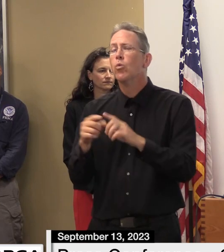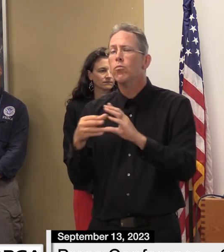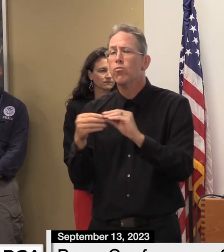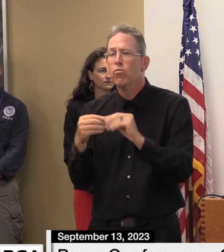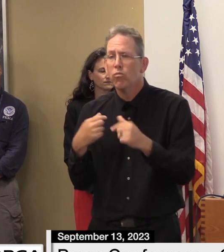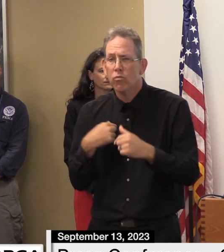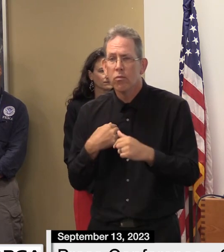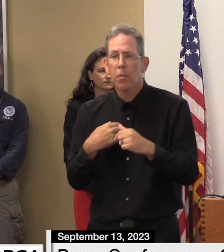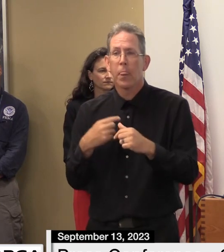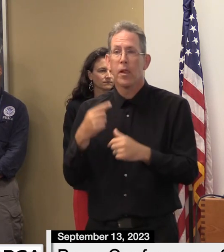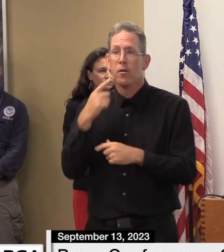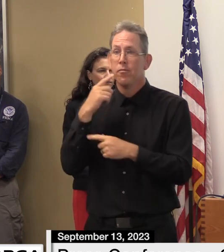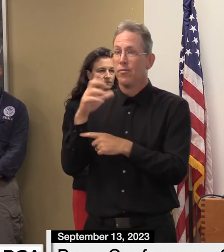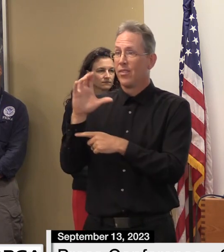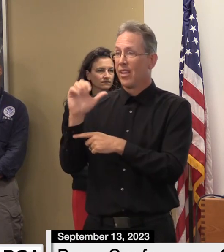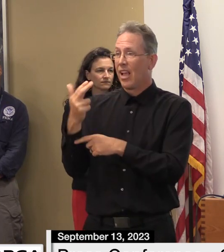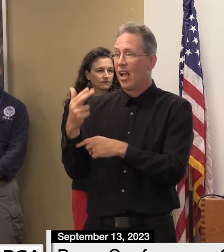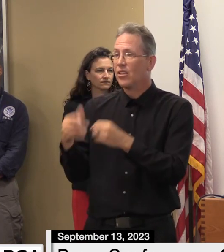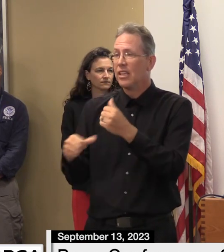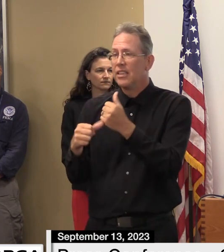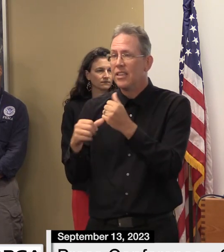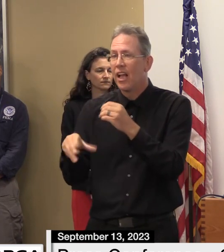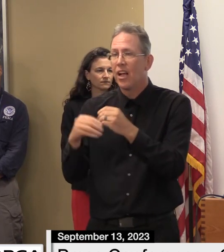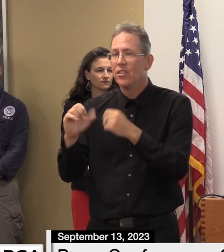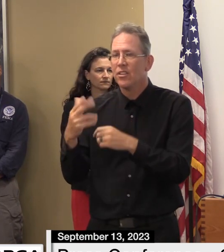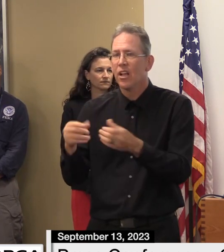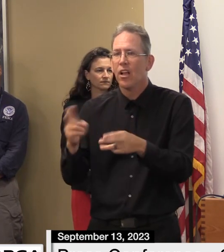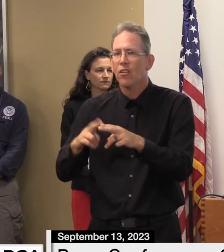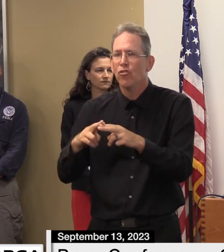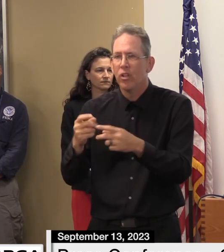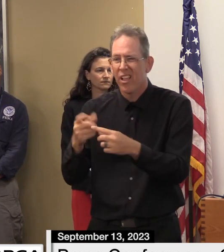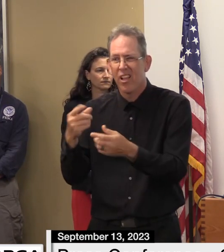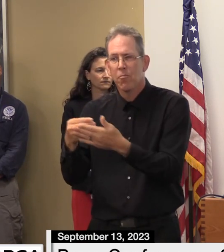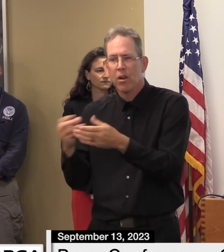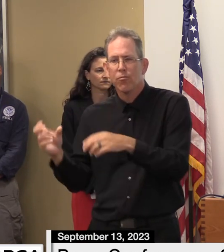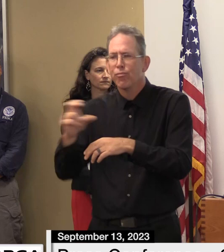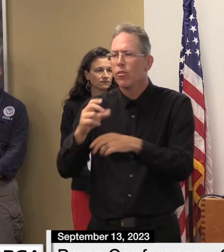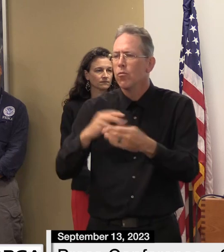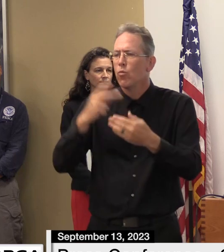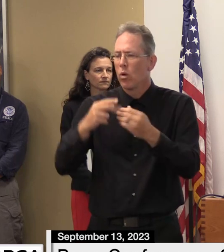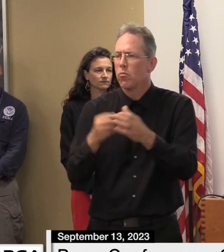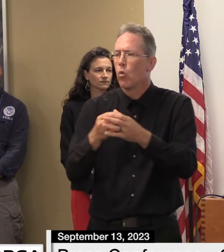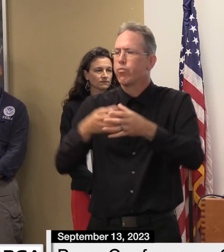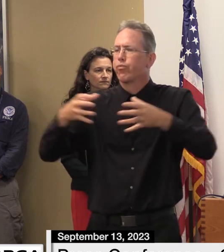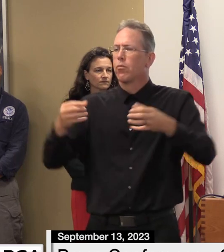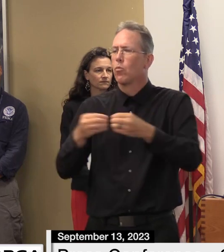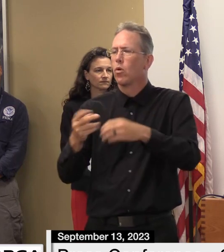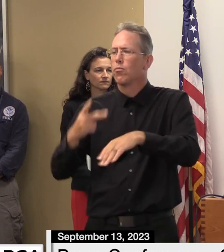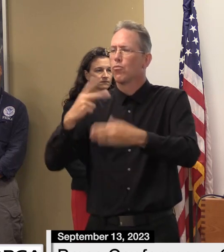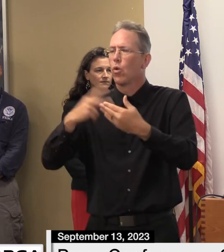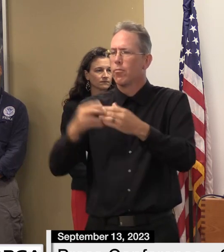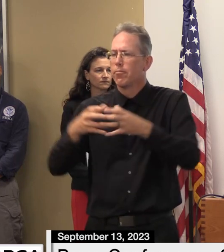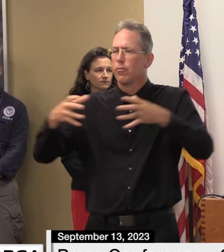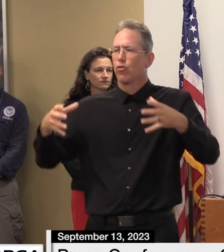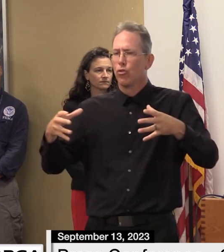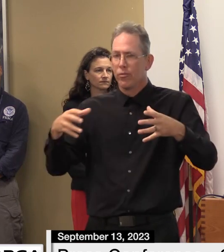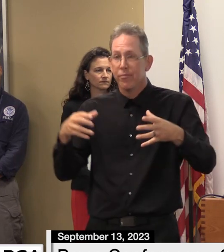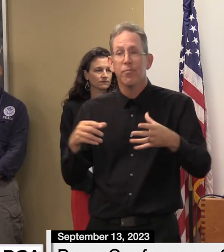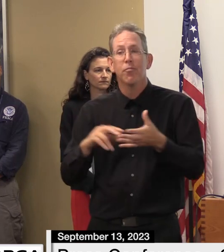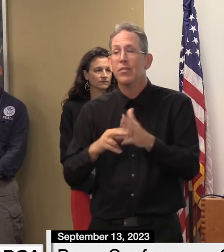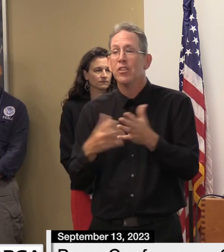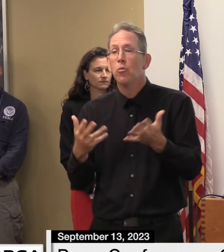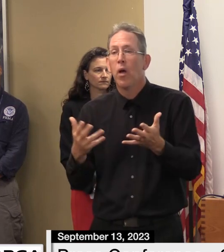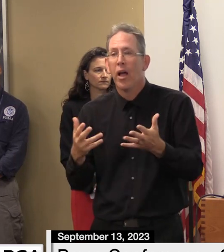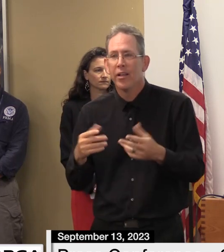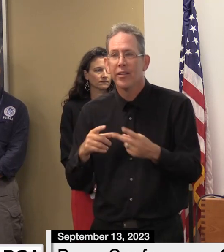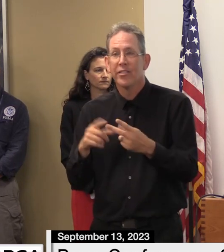amount of cash on hand as a state, we were able to expand this program significantly, which makes the capacity that we have today